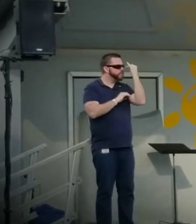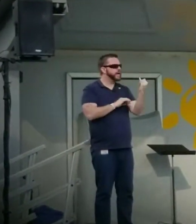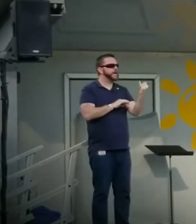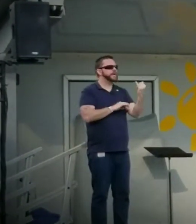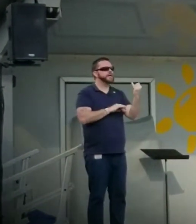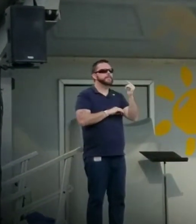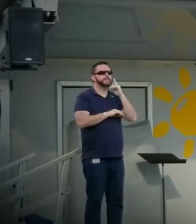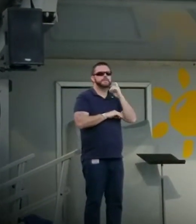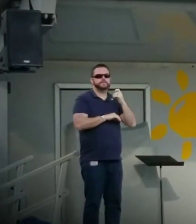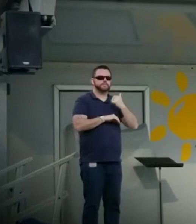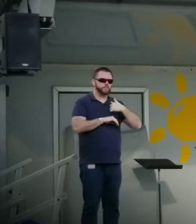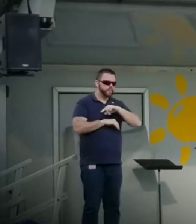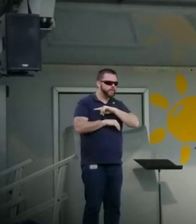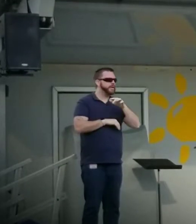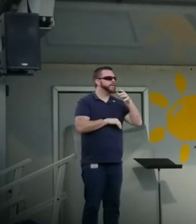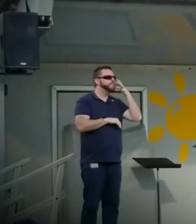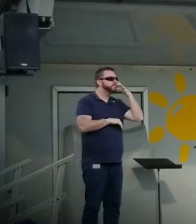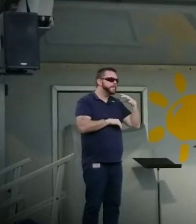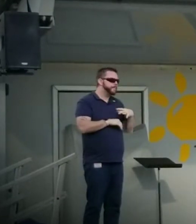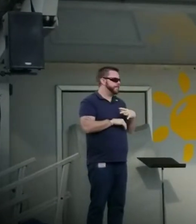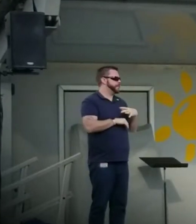were women.